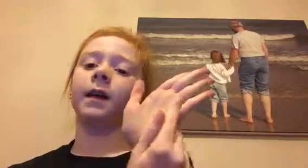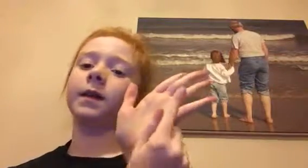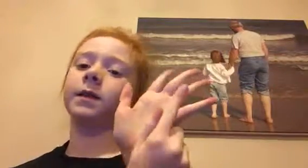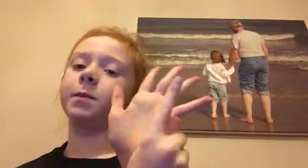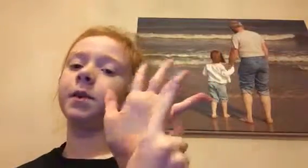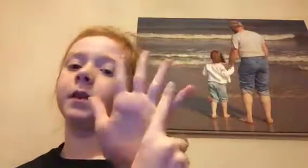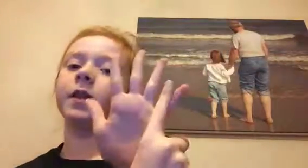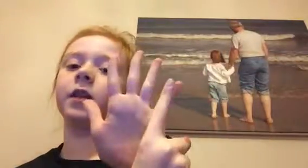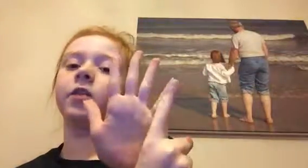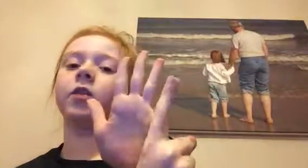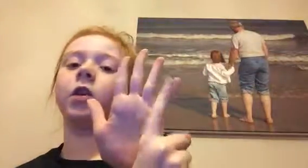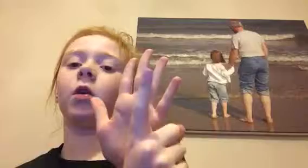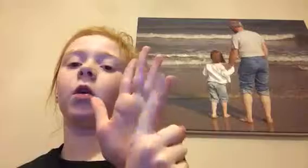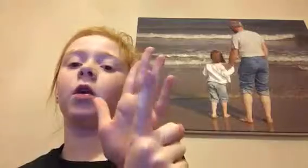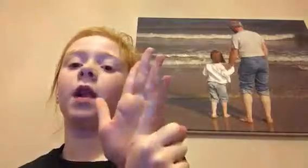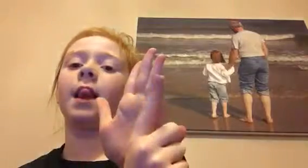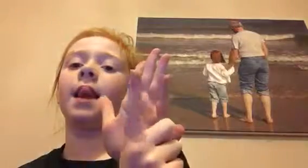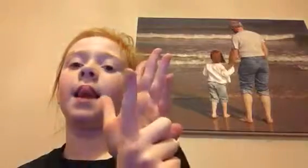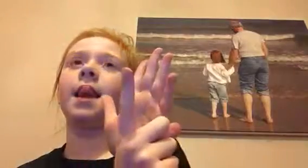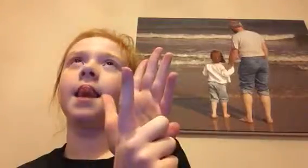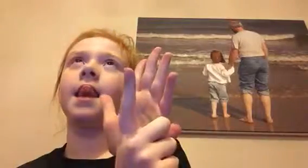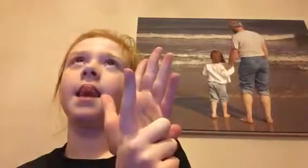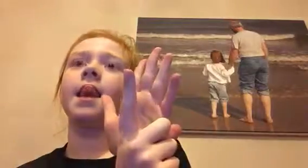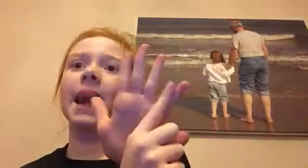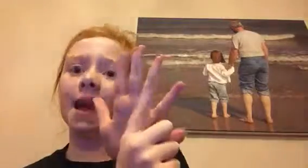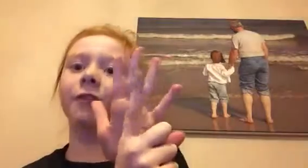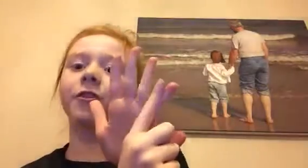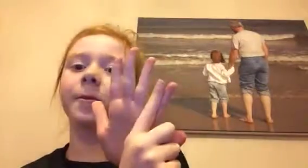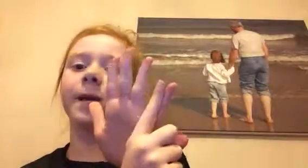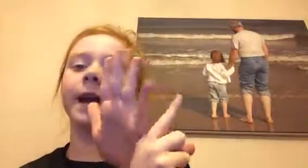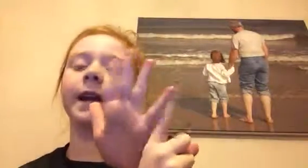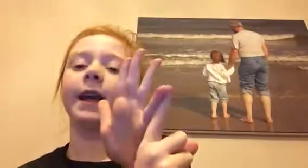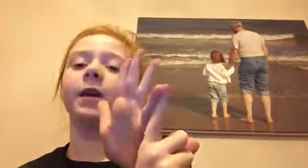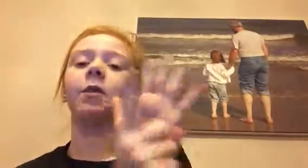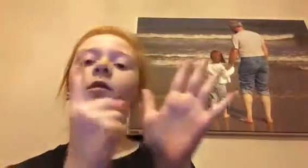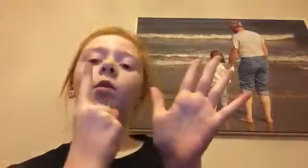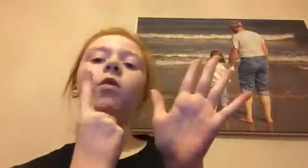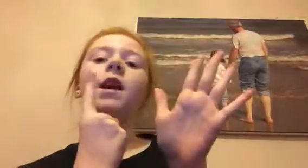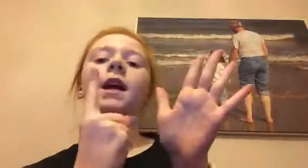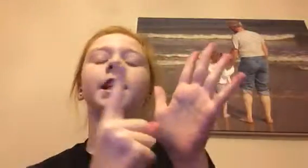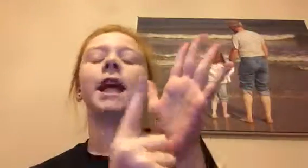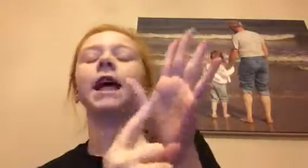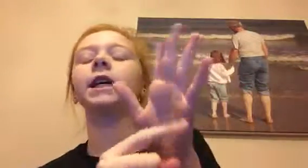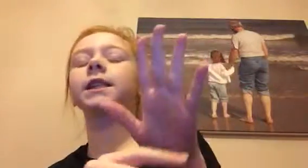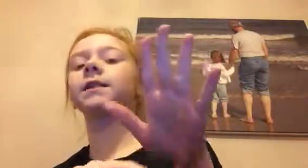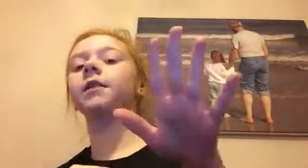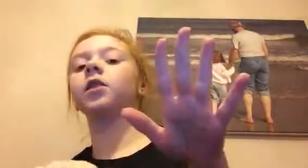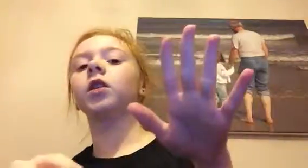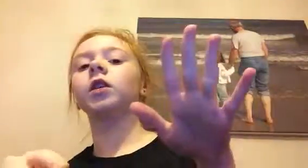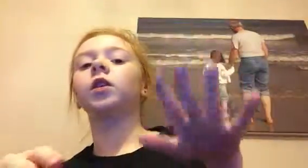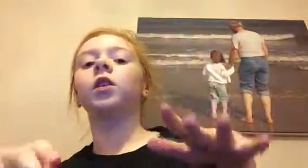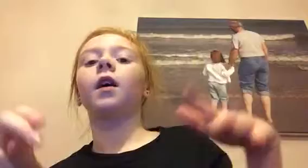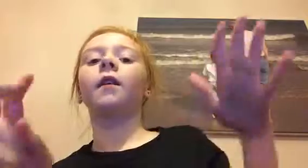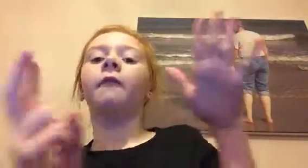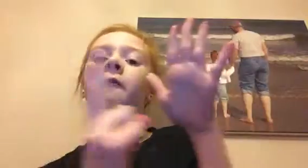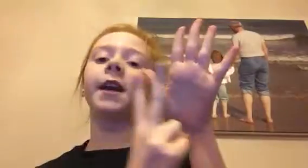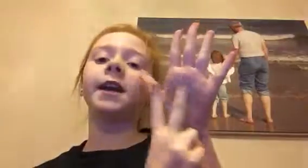is pointing to your left pinky with your right index v